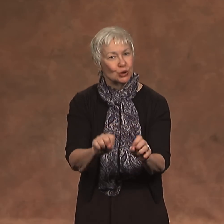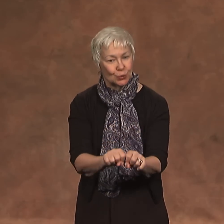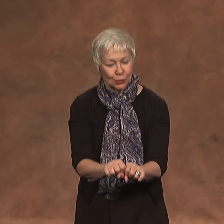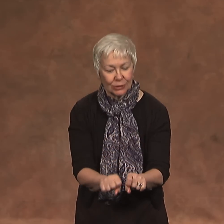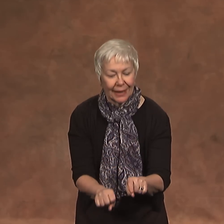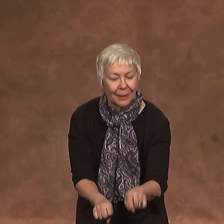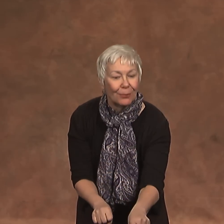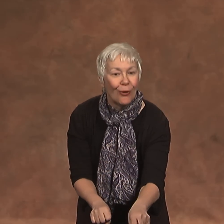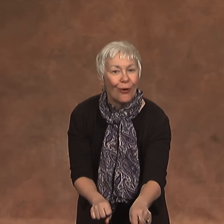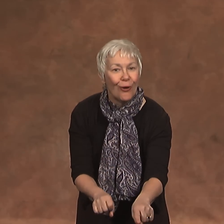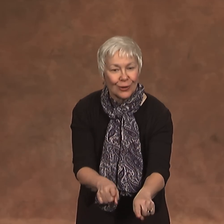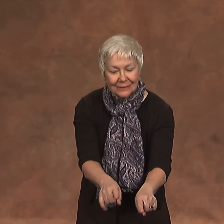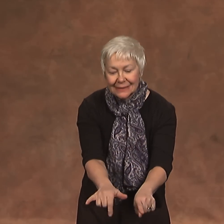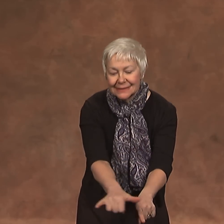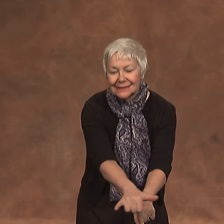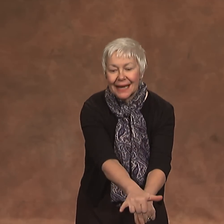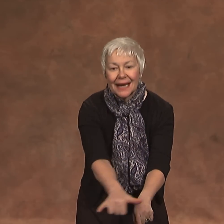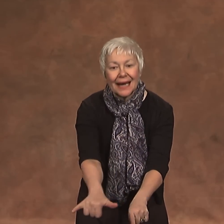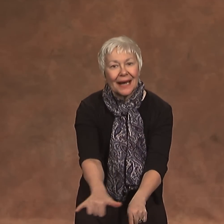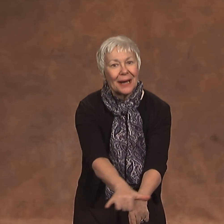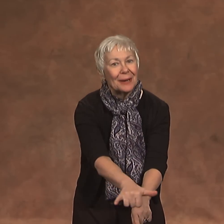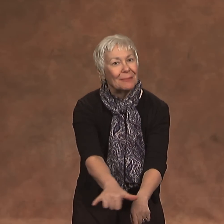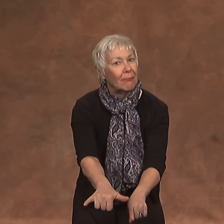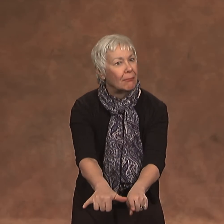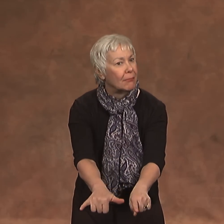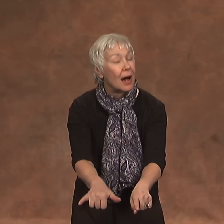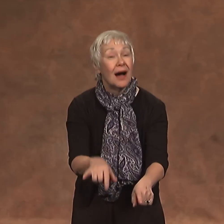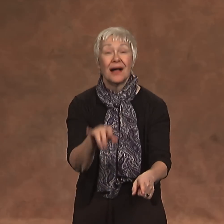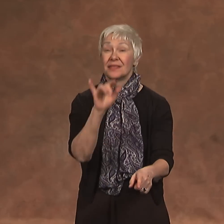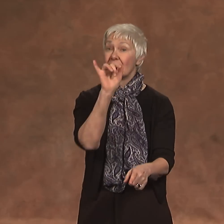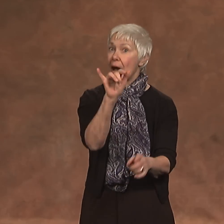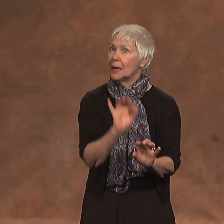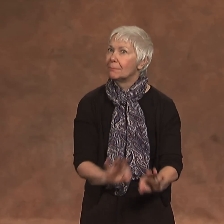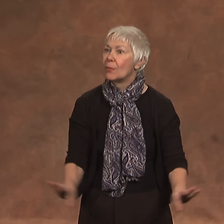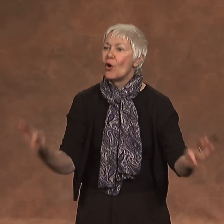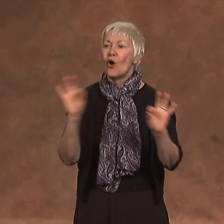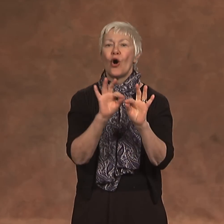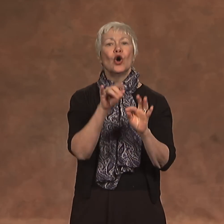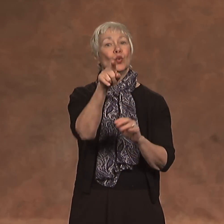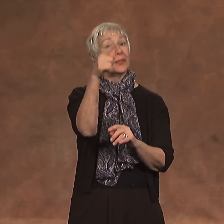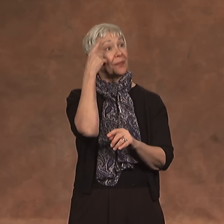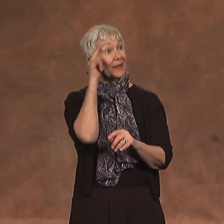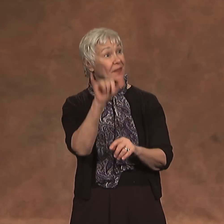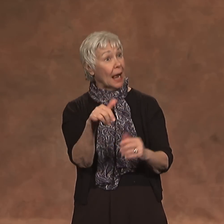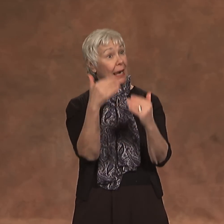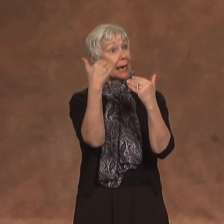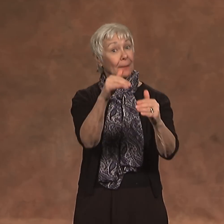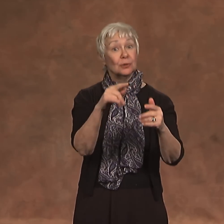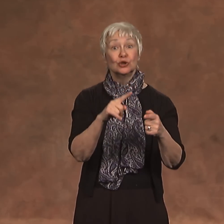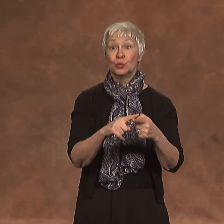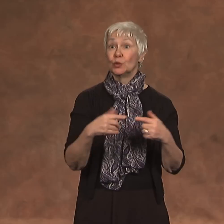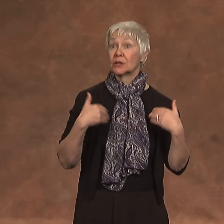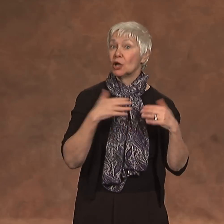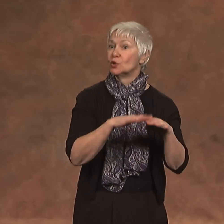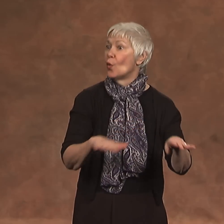shoes that he's pointing to. He's demonstrating that her shoes are the same as the ones in the picture. And